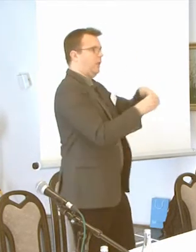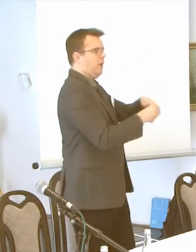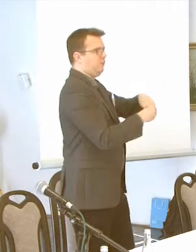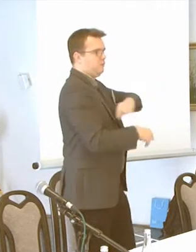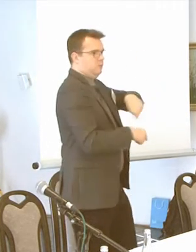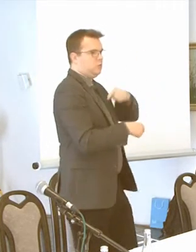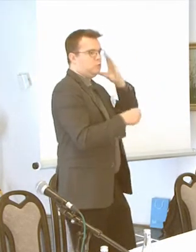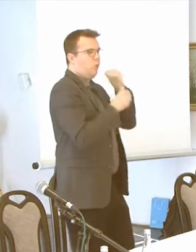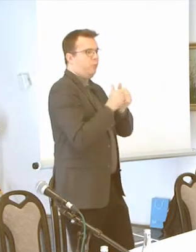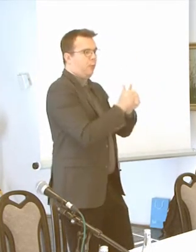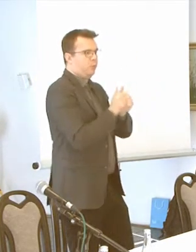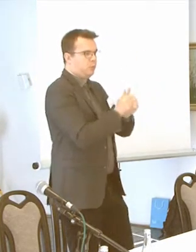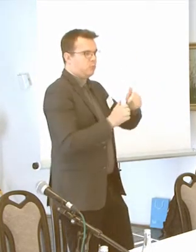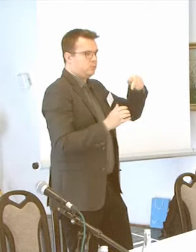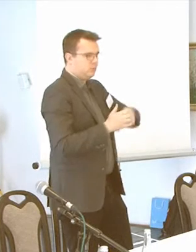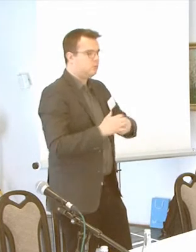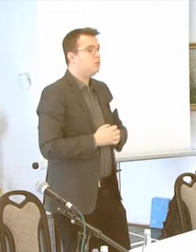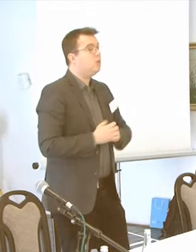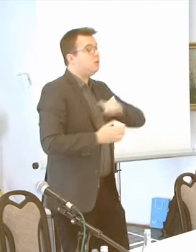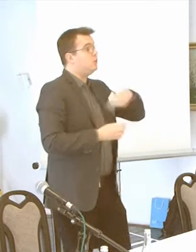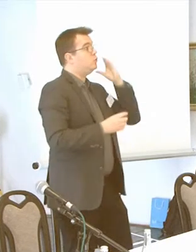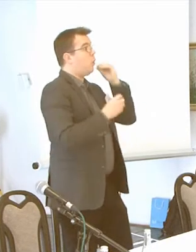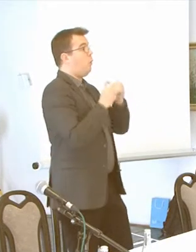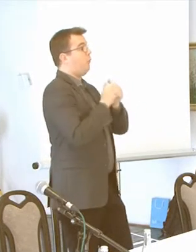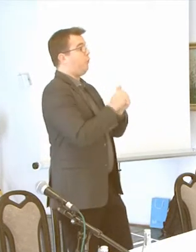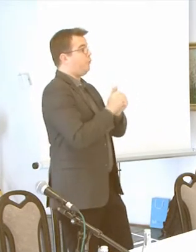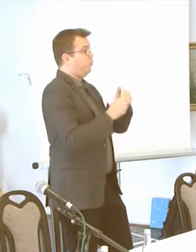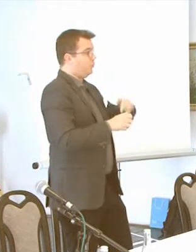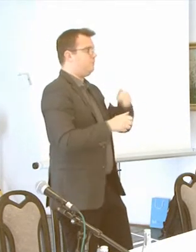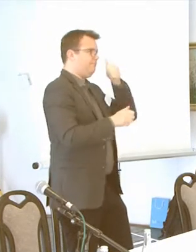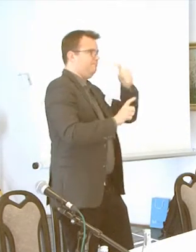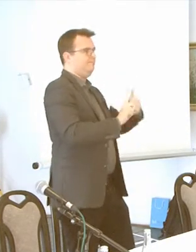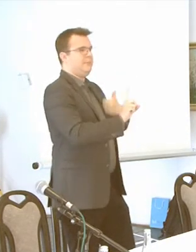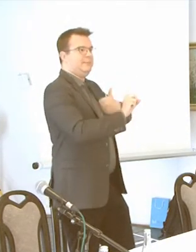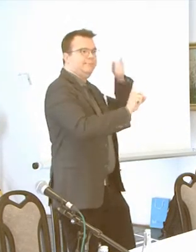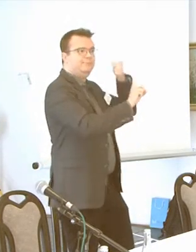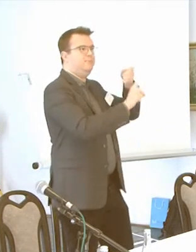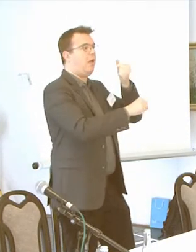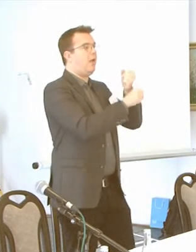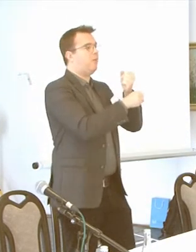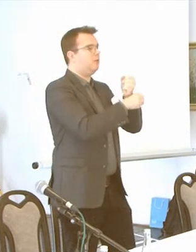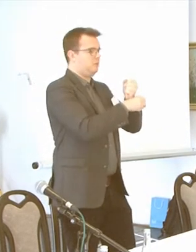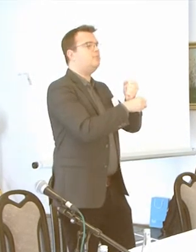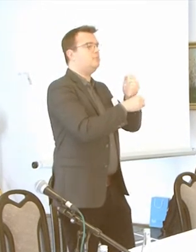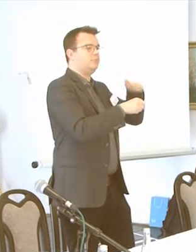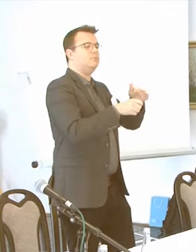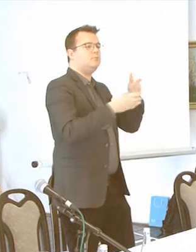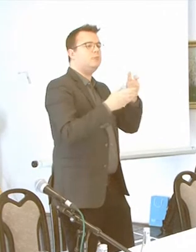3,000 of them are a member of the Danish Deaf Association. Danish Deaf Association, the most